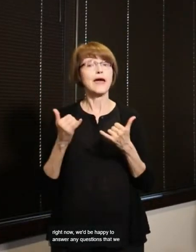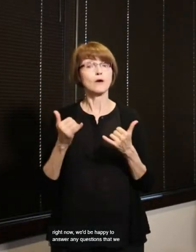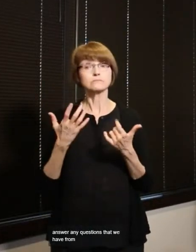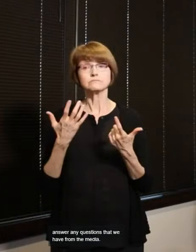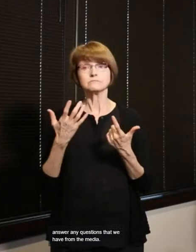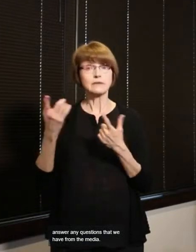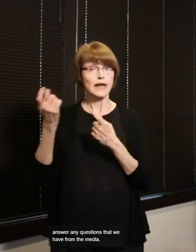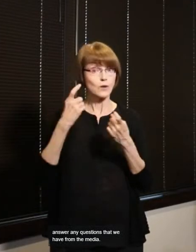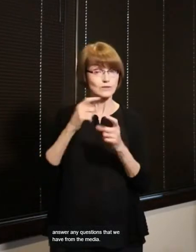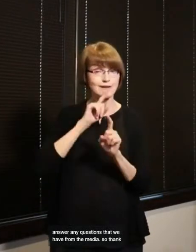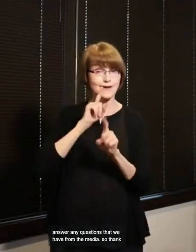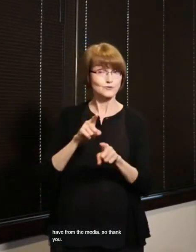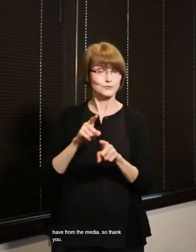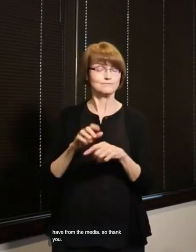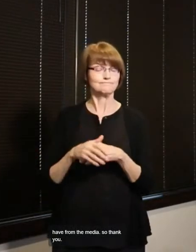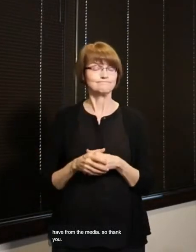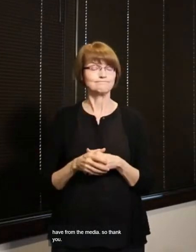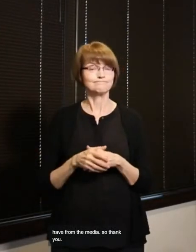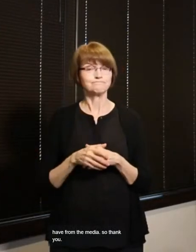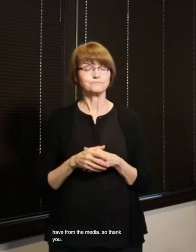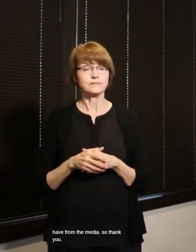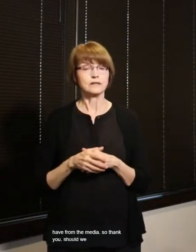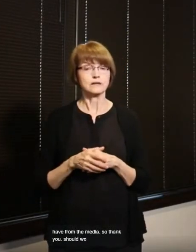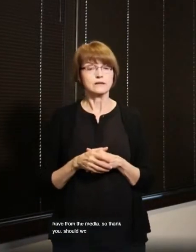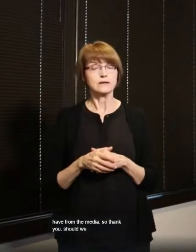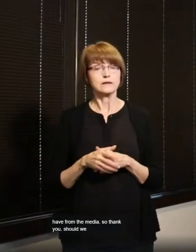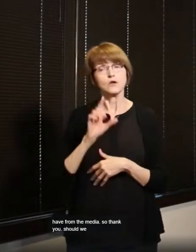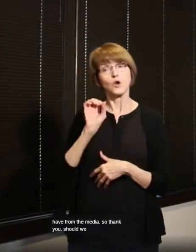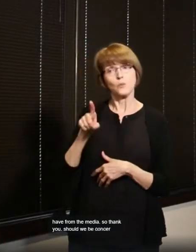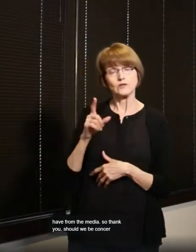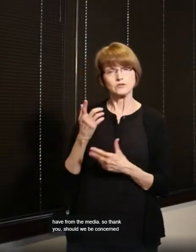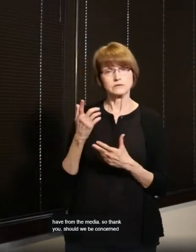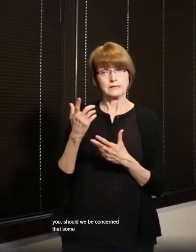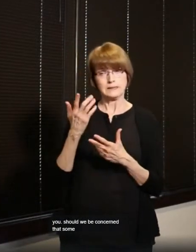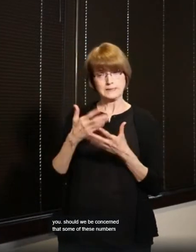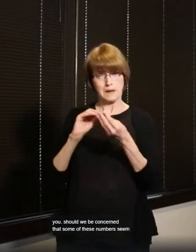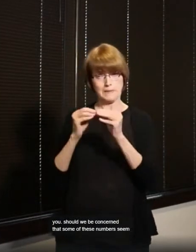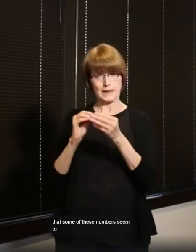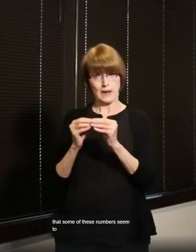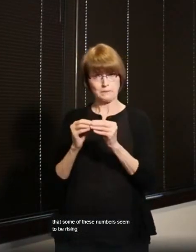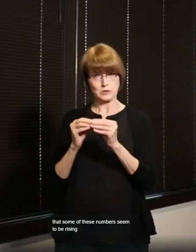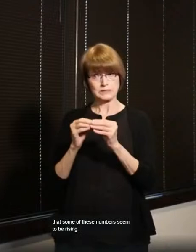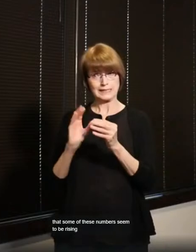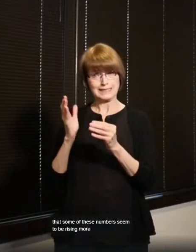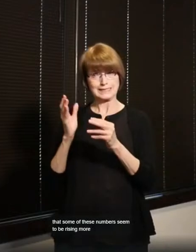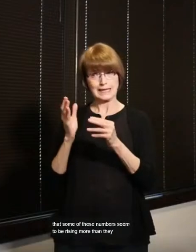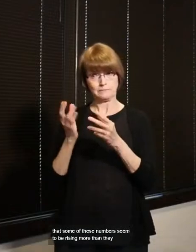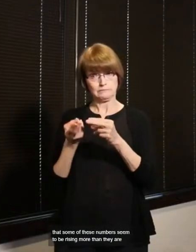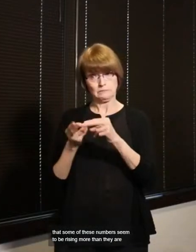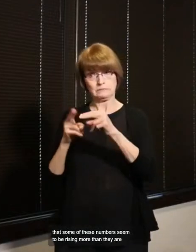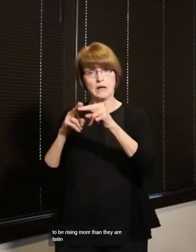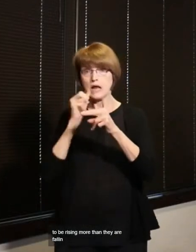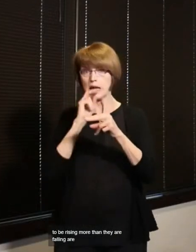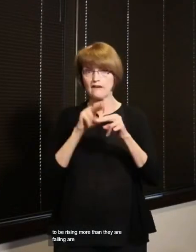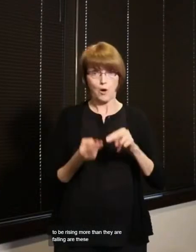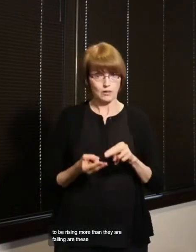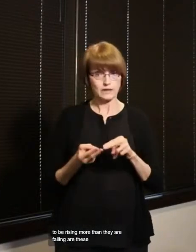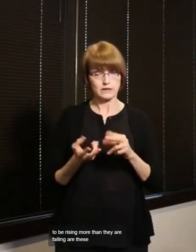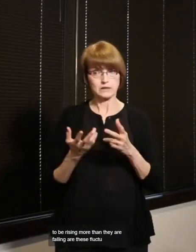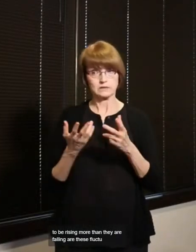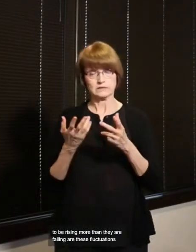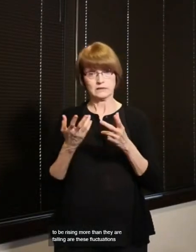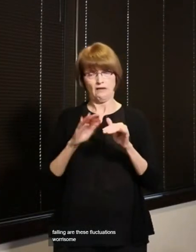the media. So thank you. Should we be concerned that some of these numbers seem to be rising more than they are falling? Are these